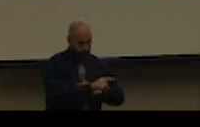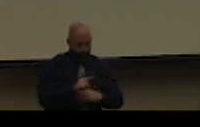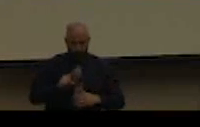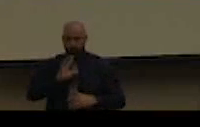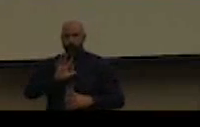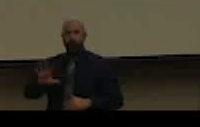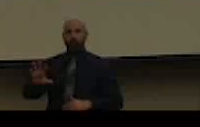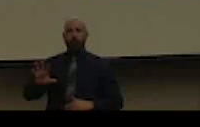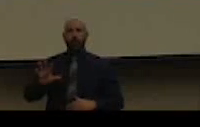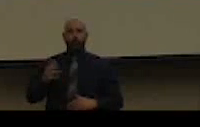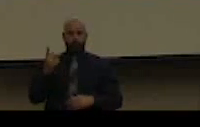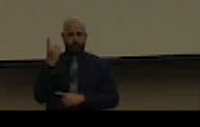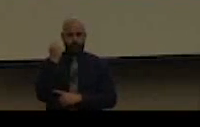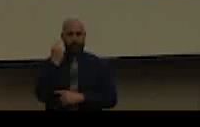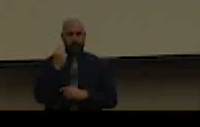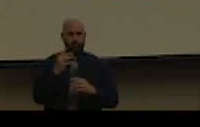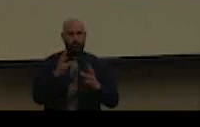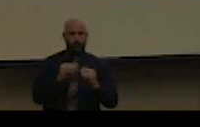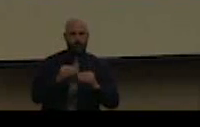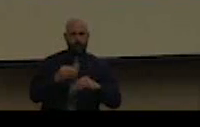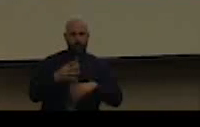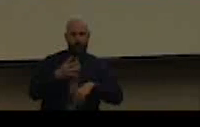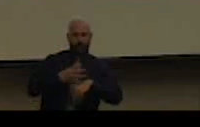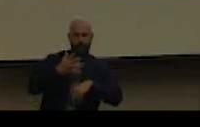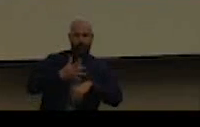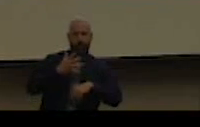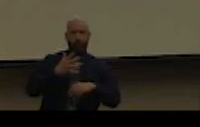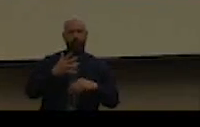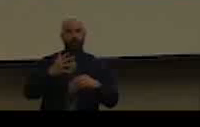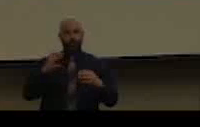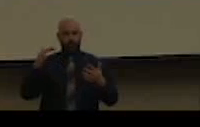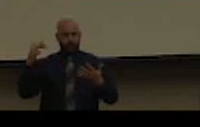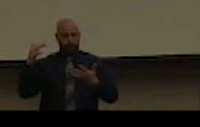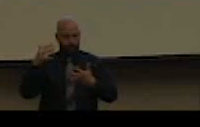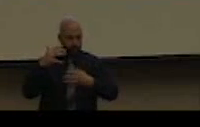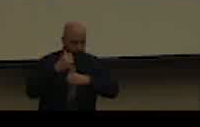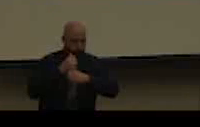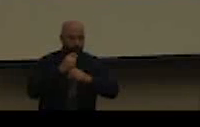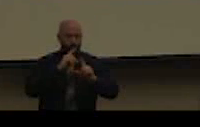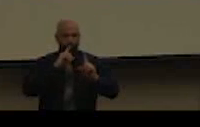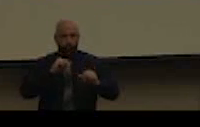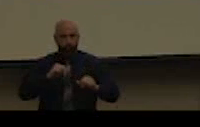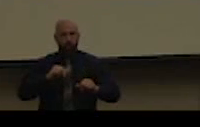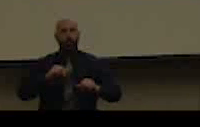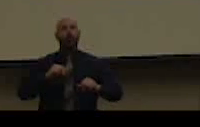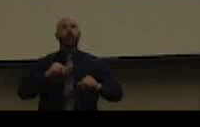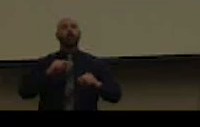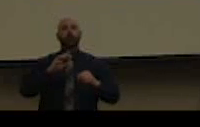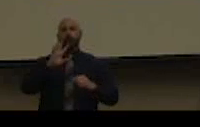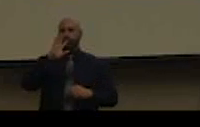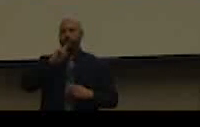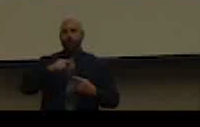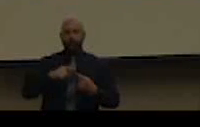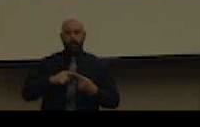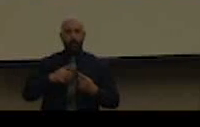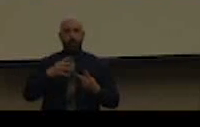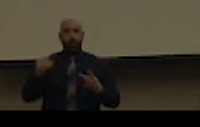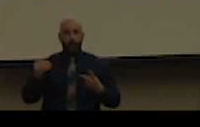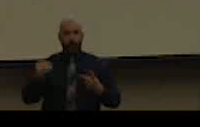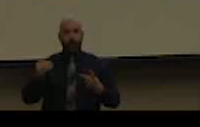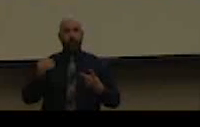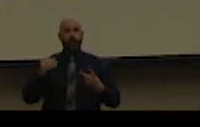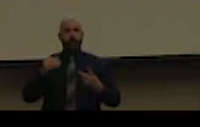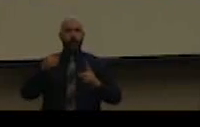pulled together a report which is called LAB to 3 that talks about and quantifies the need for